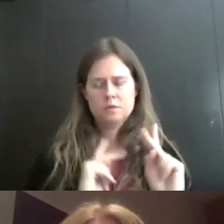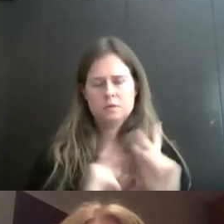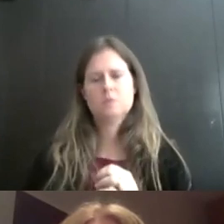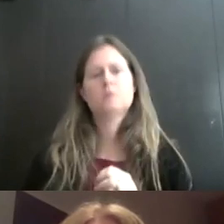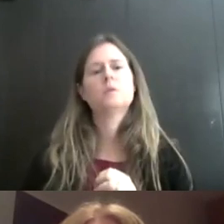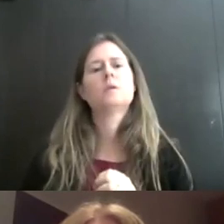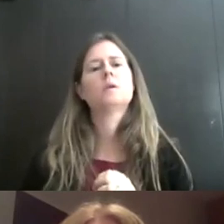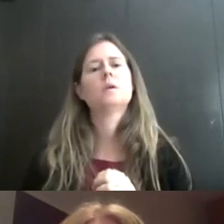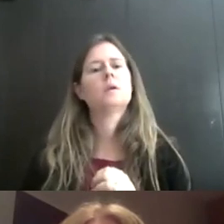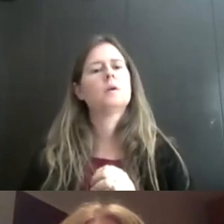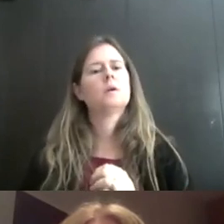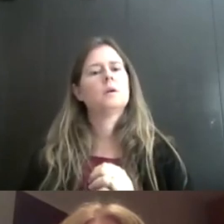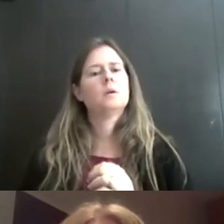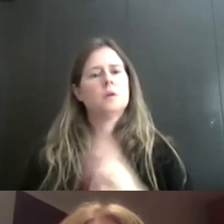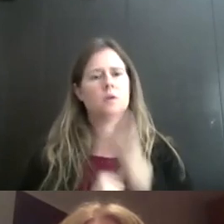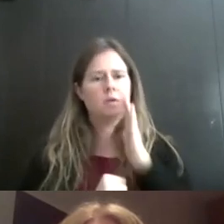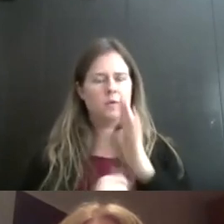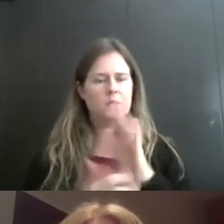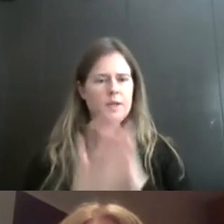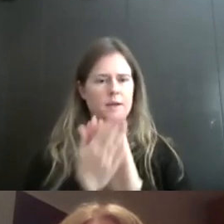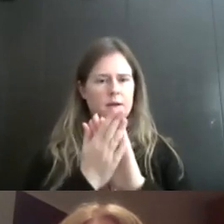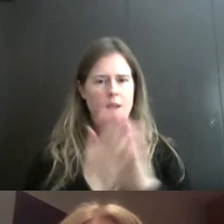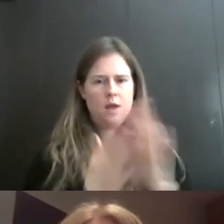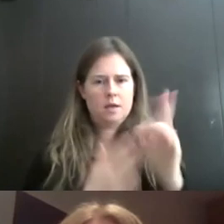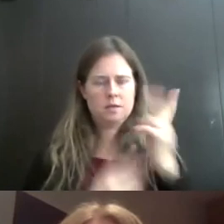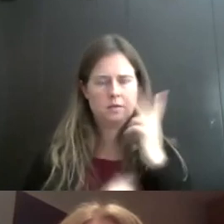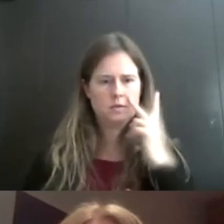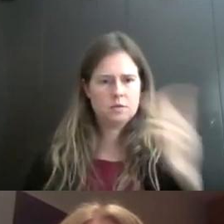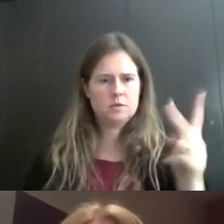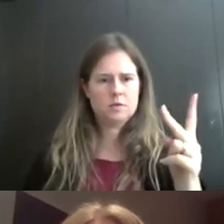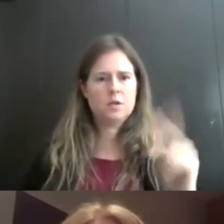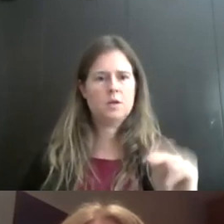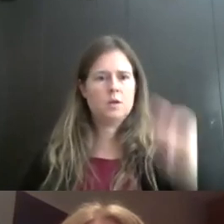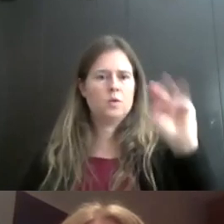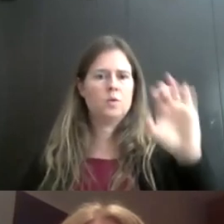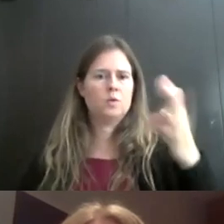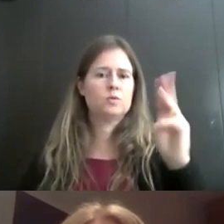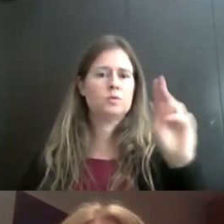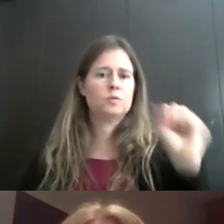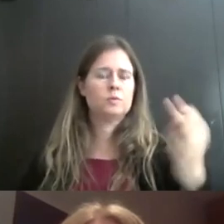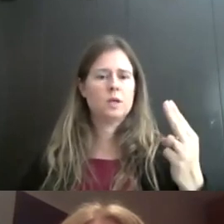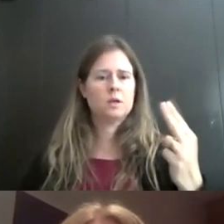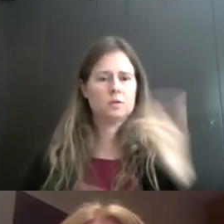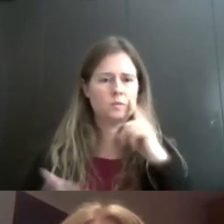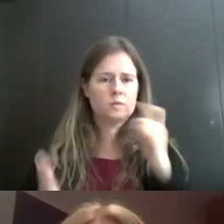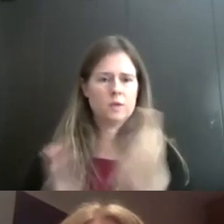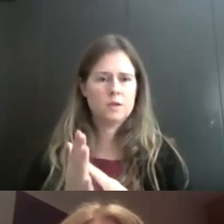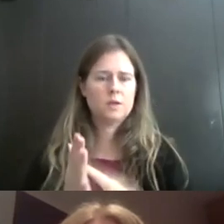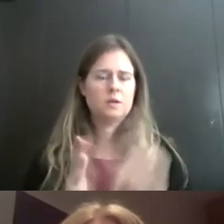it would nice to see some big things, to see the Northern Chumash fairly recognized, the Ventureno, the